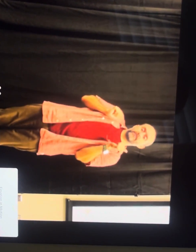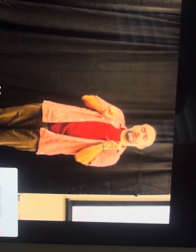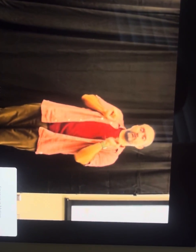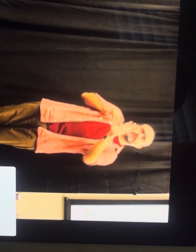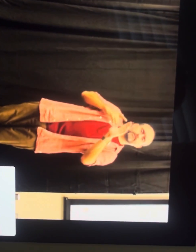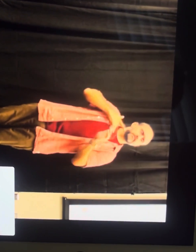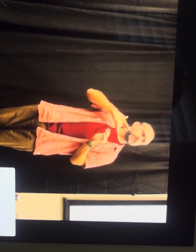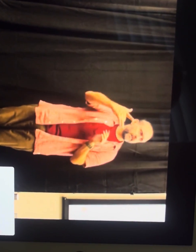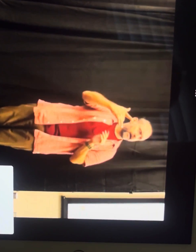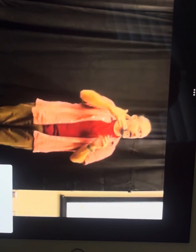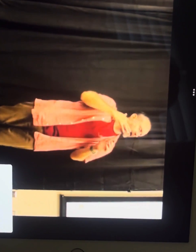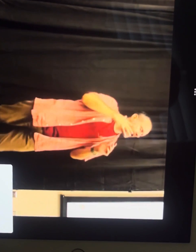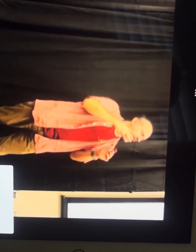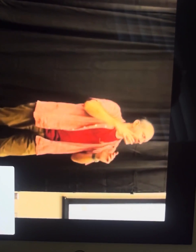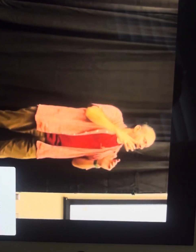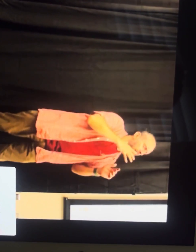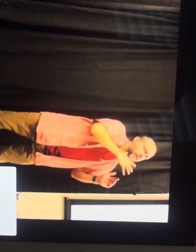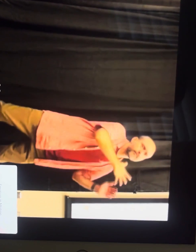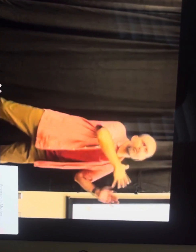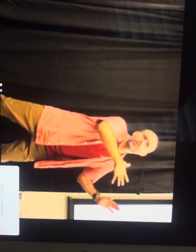Those are all great examples.